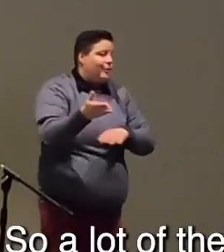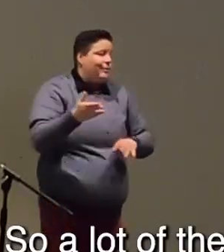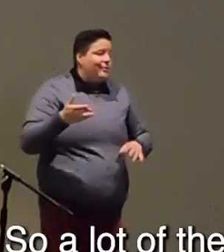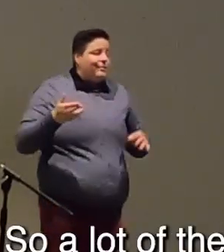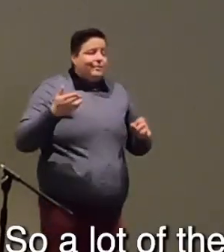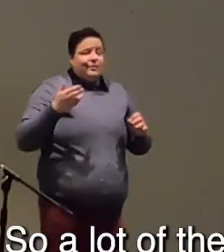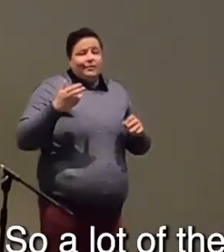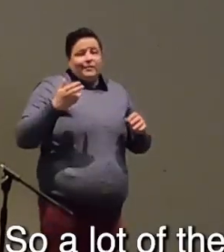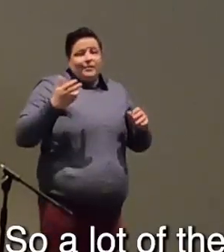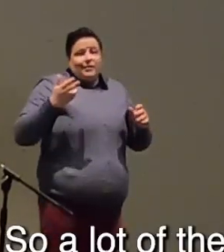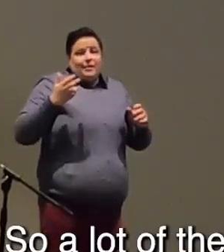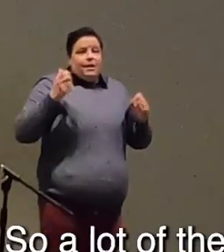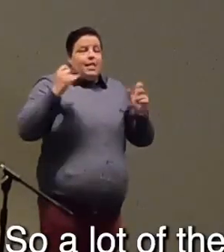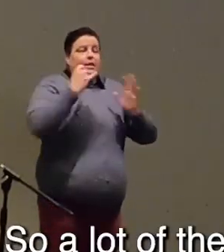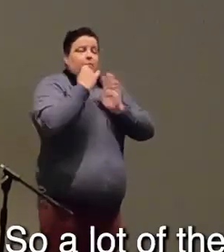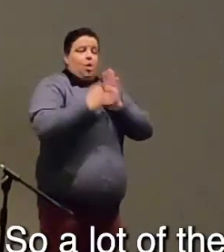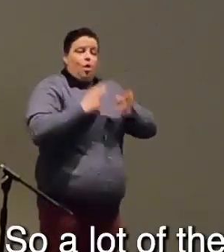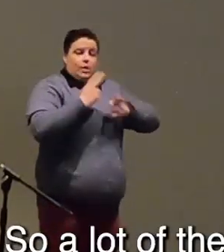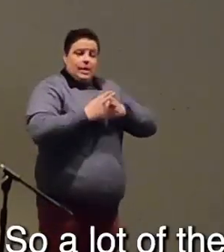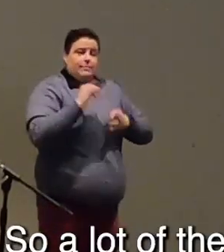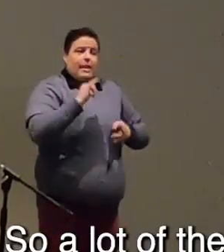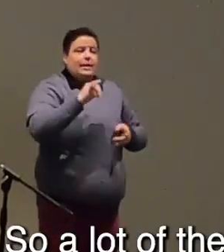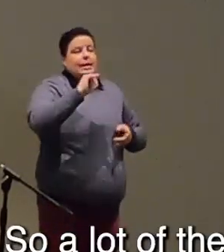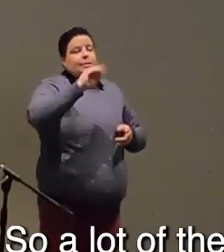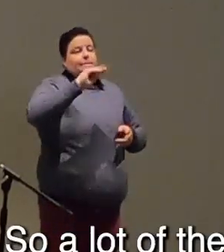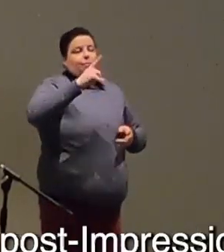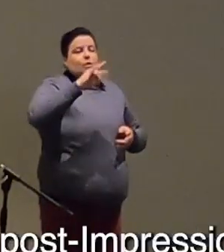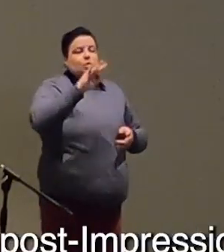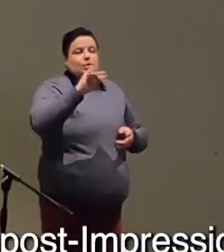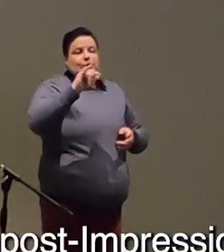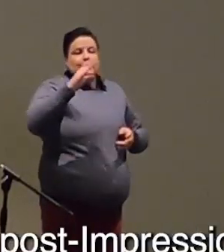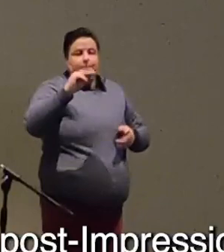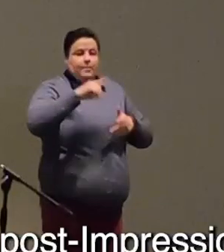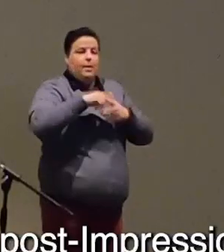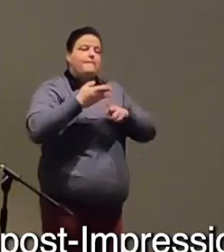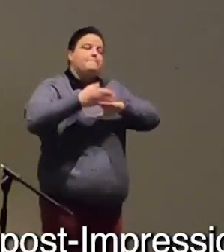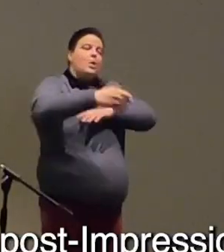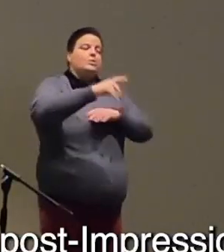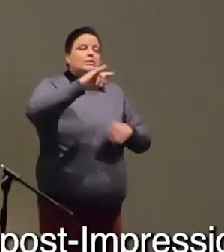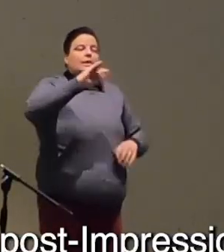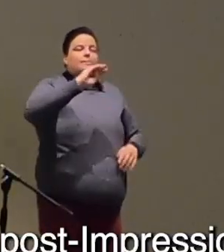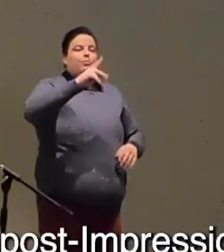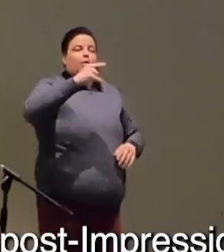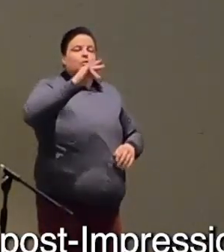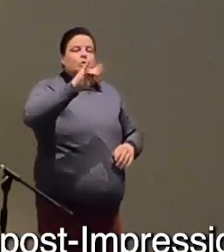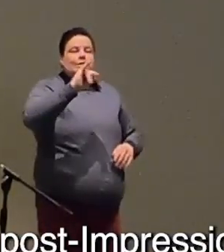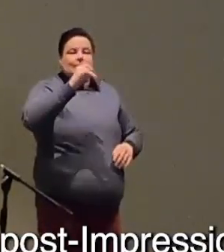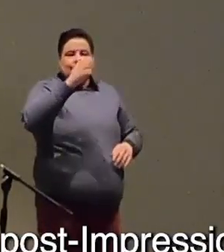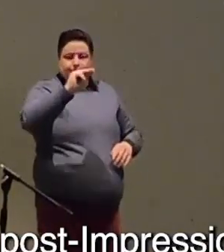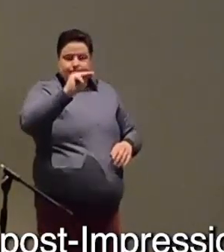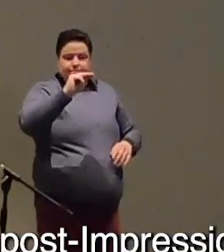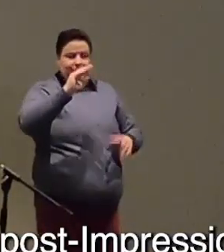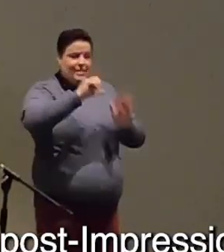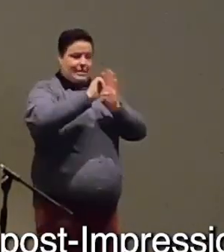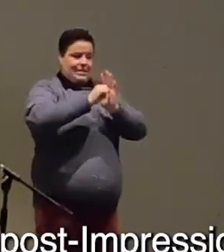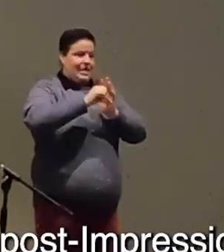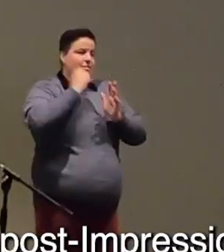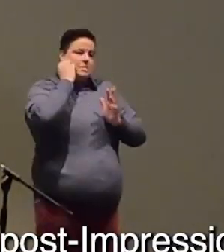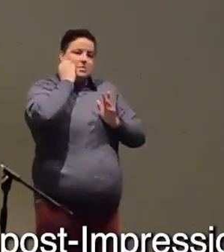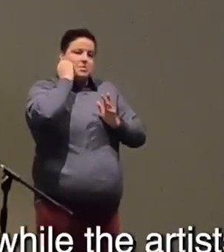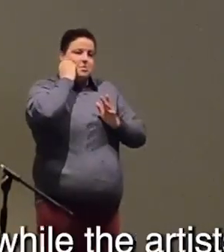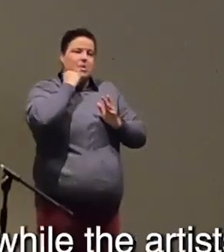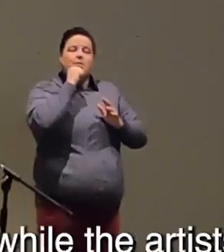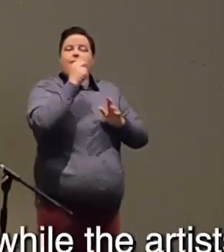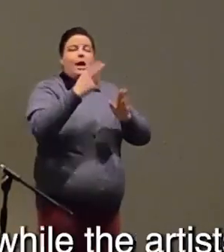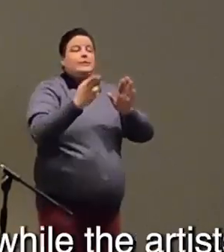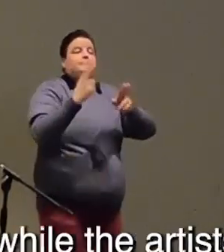of these art names like Impressionism, Post-Impressionism weren't given the